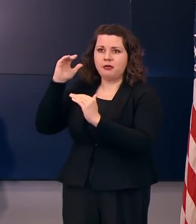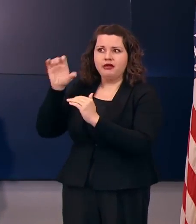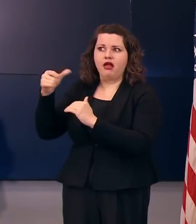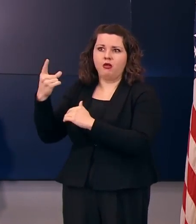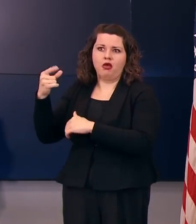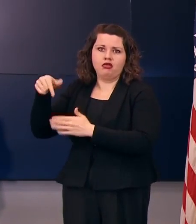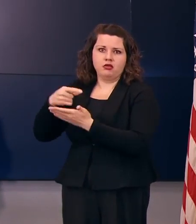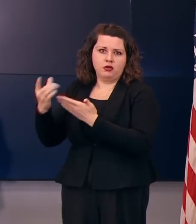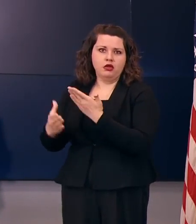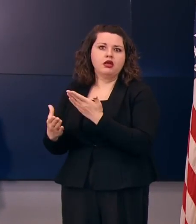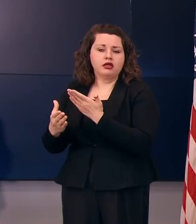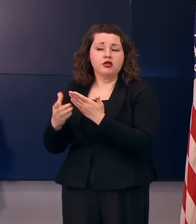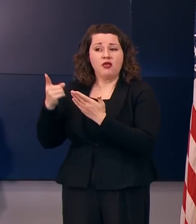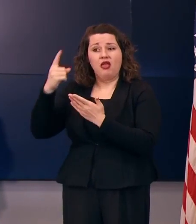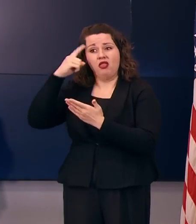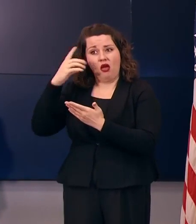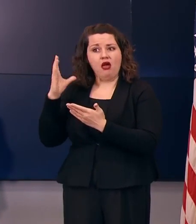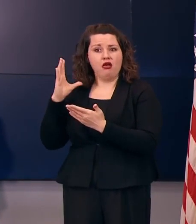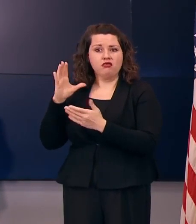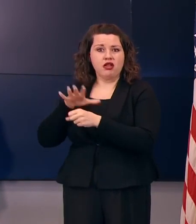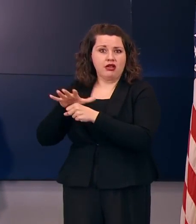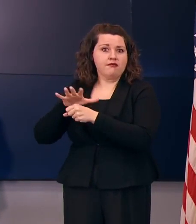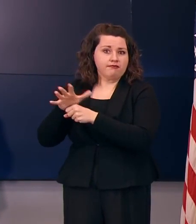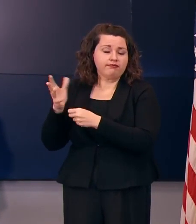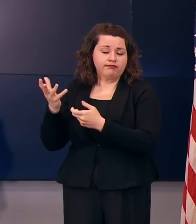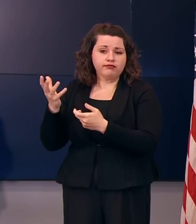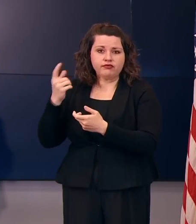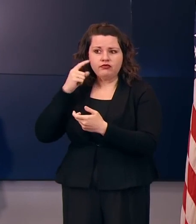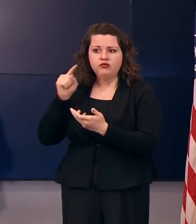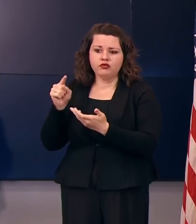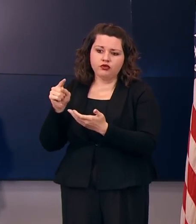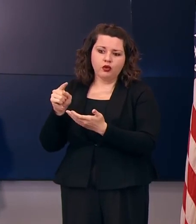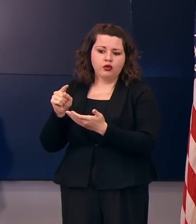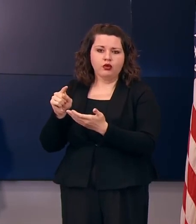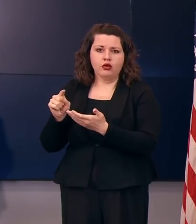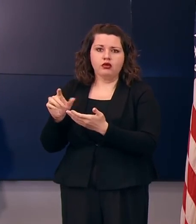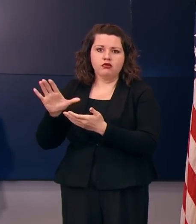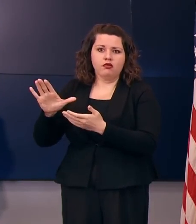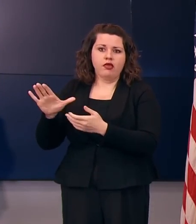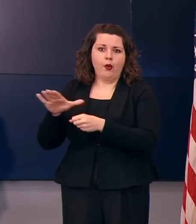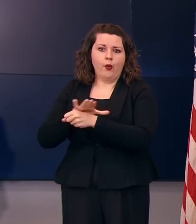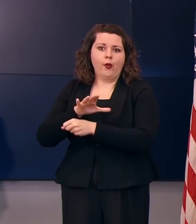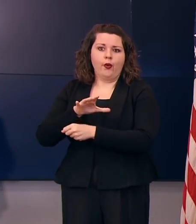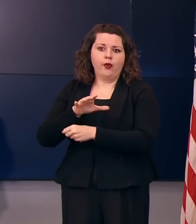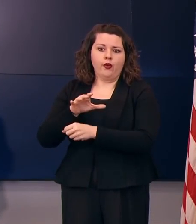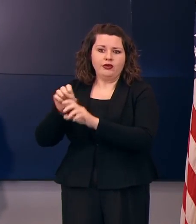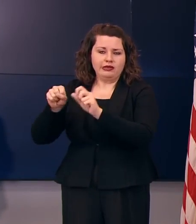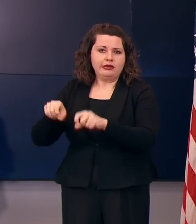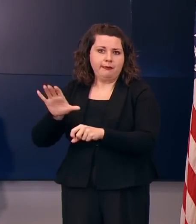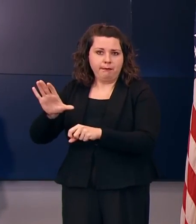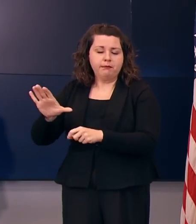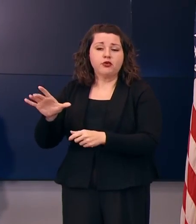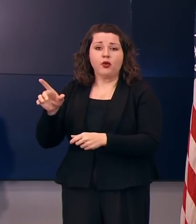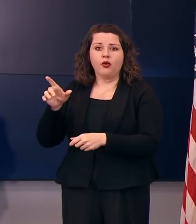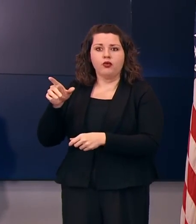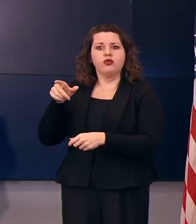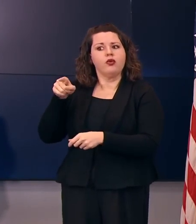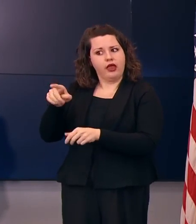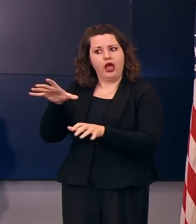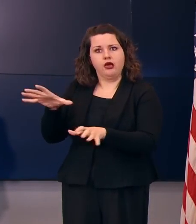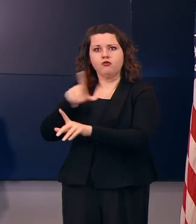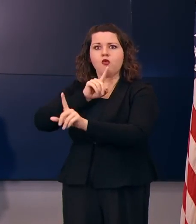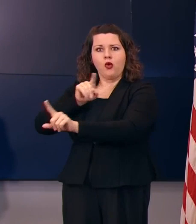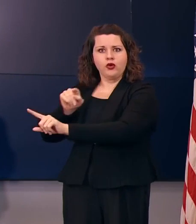this weekend, so that they thought that they would have enough for their entire system. So they are